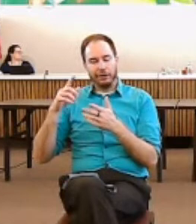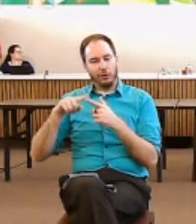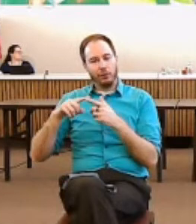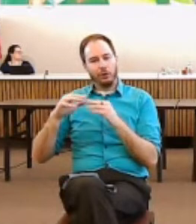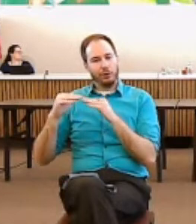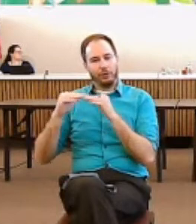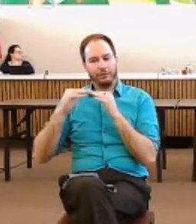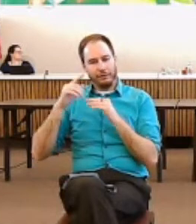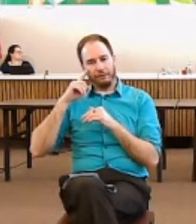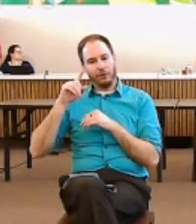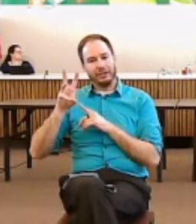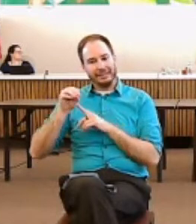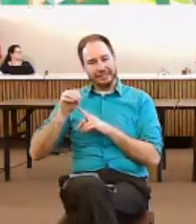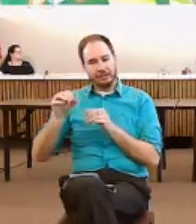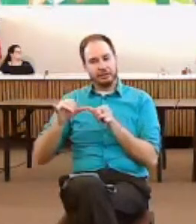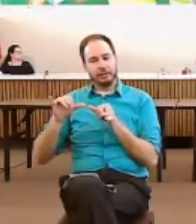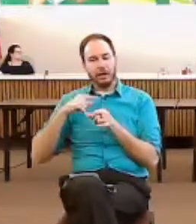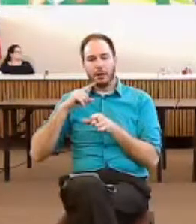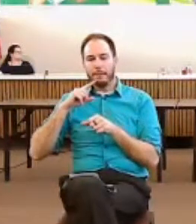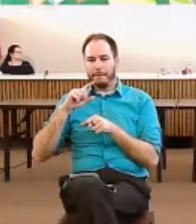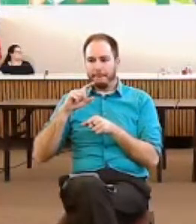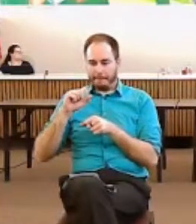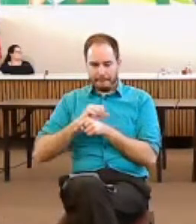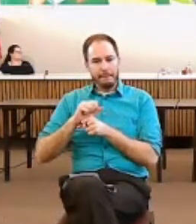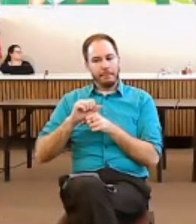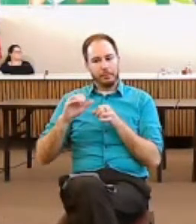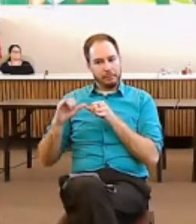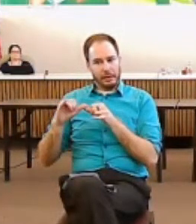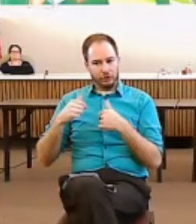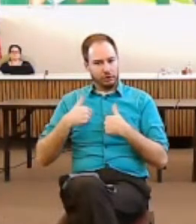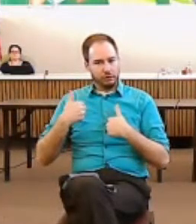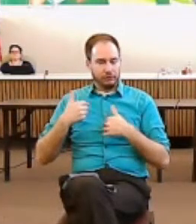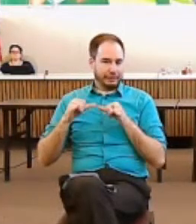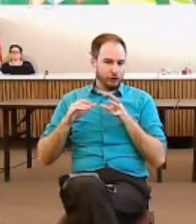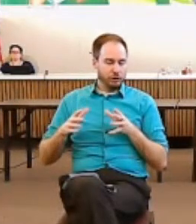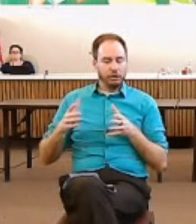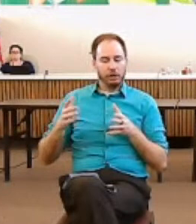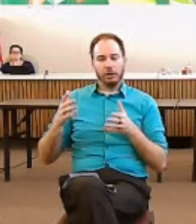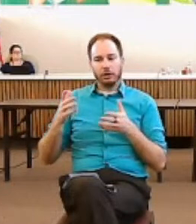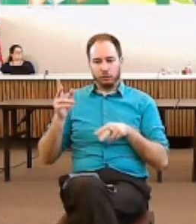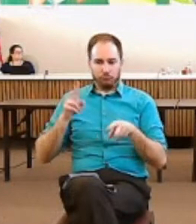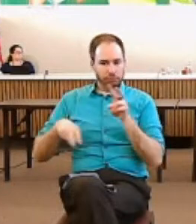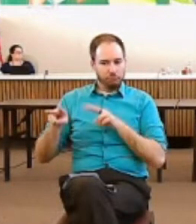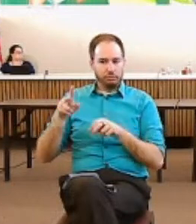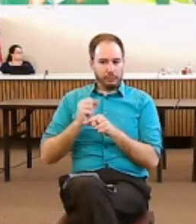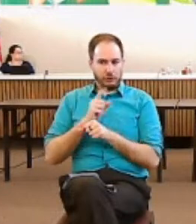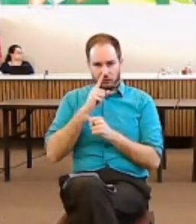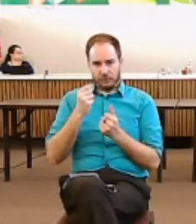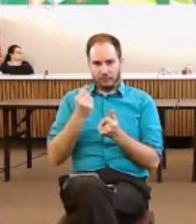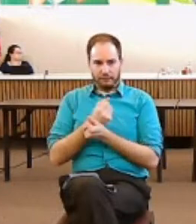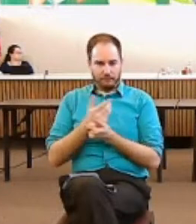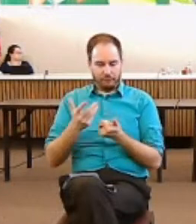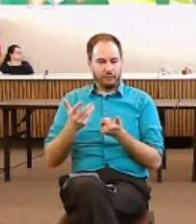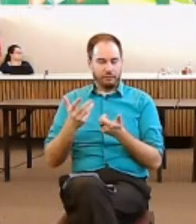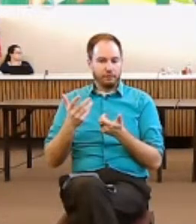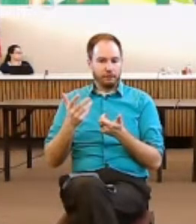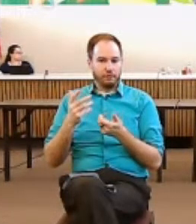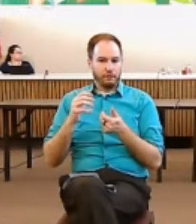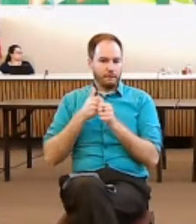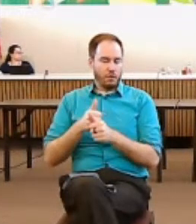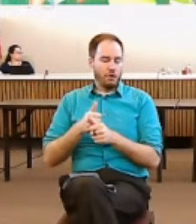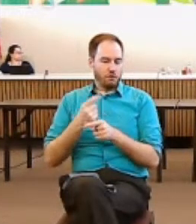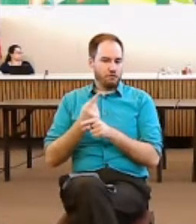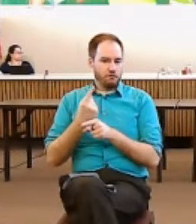equivalent to 60 scale. And I was actually measuring the stuff on there to make sure everything was, I was using the right